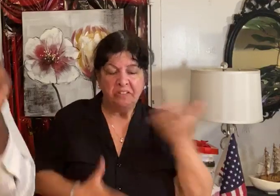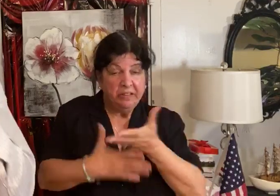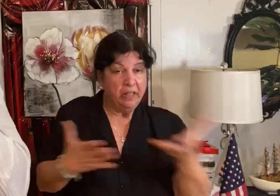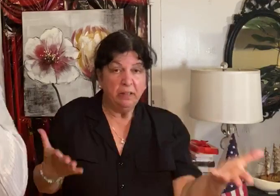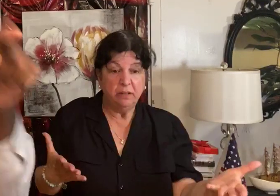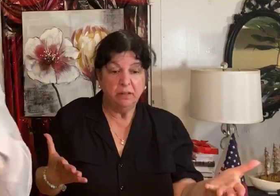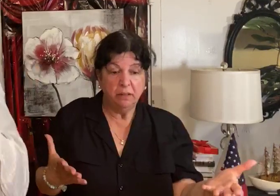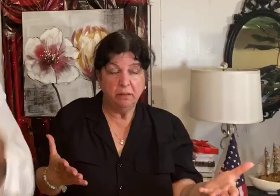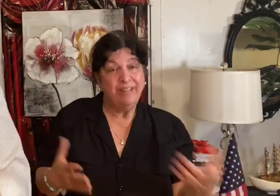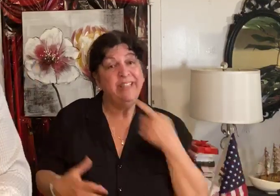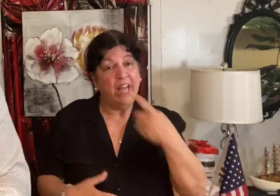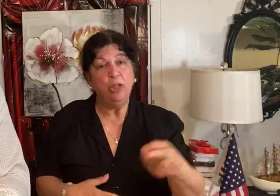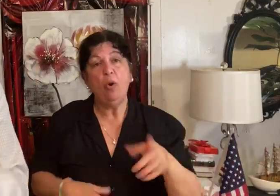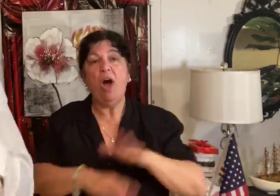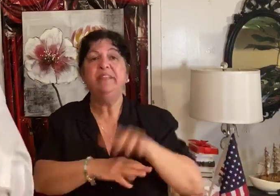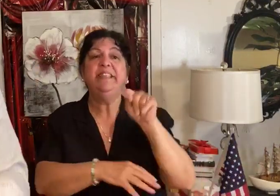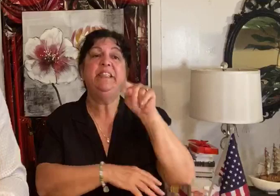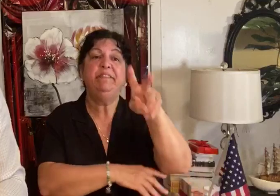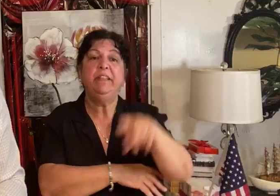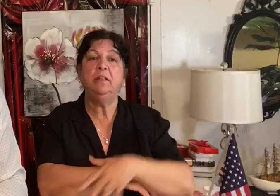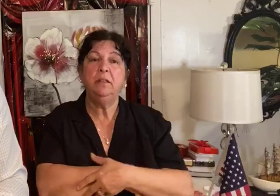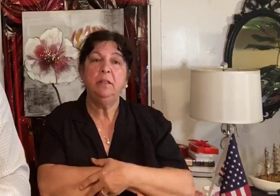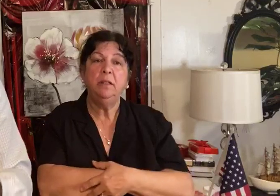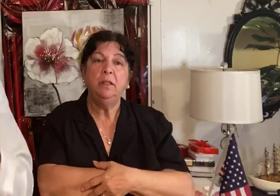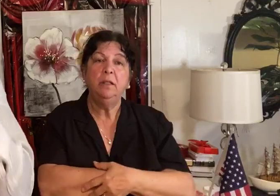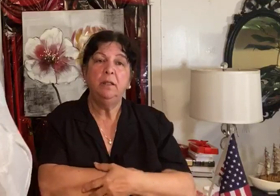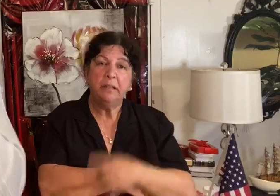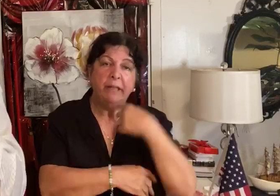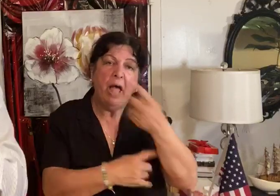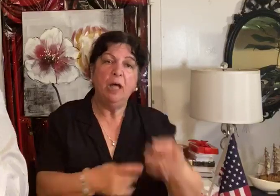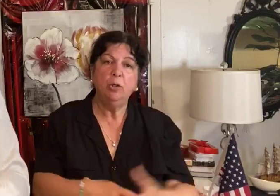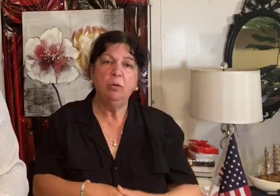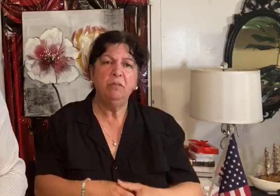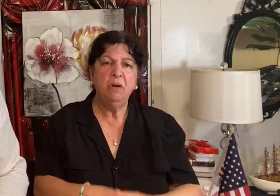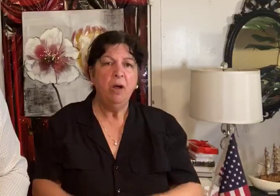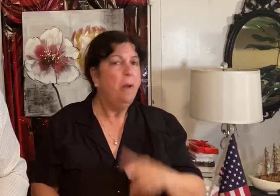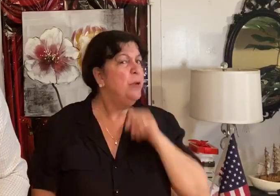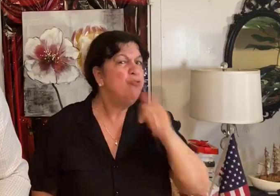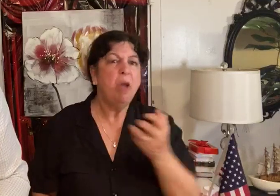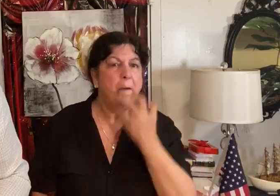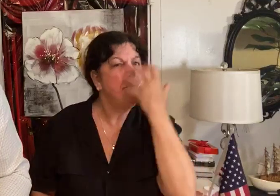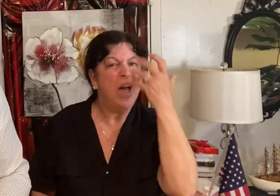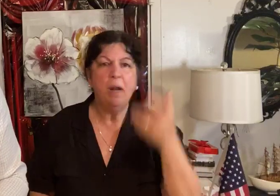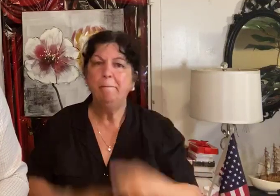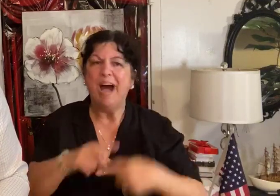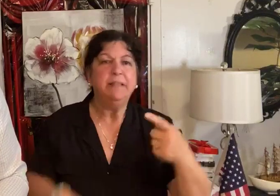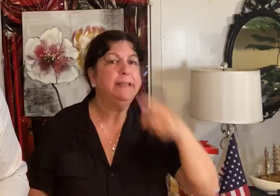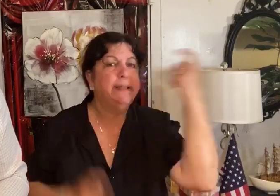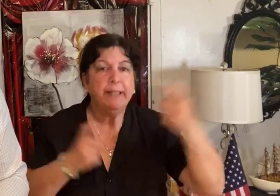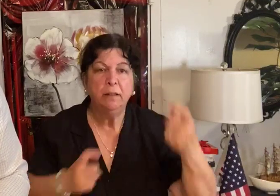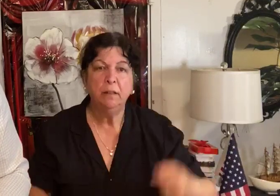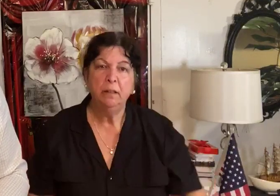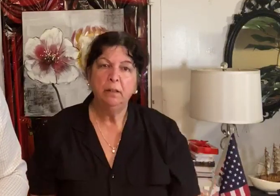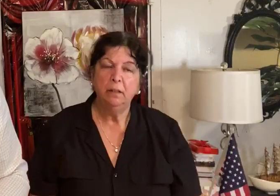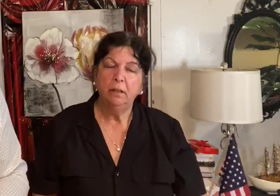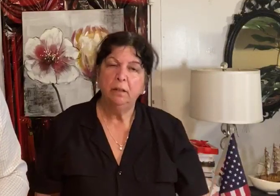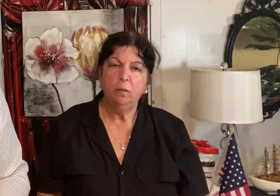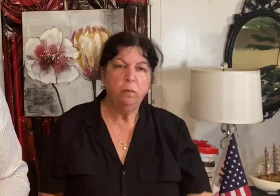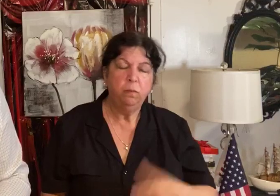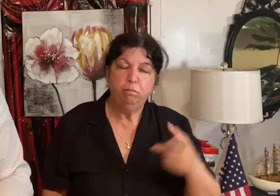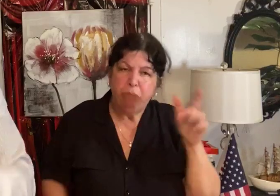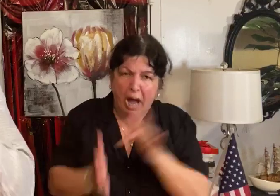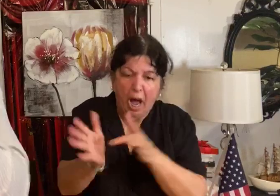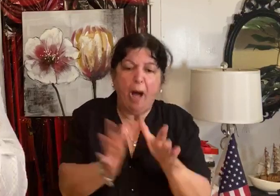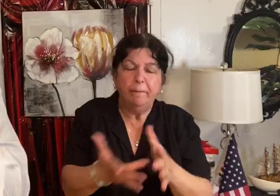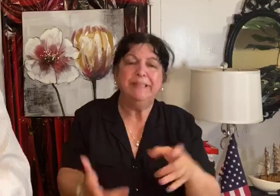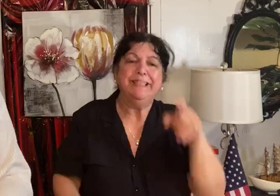things they tell us on television to be angry about, but we're not angry about sin. And I'm telling you, the Bible